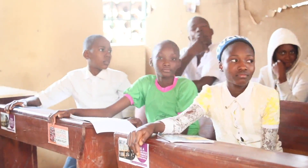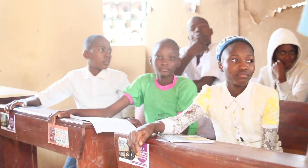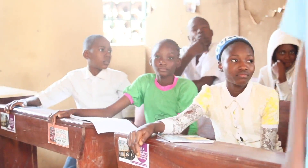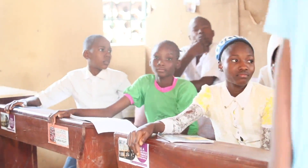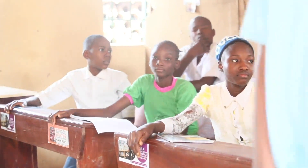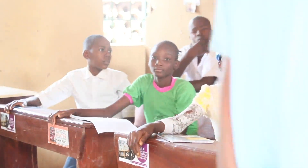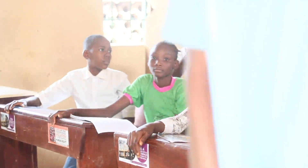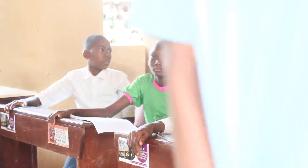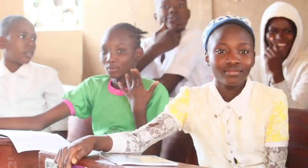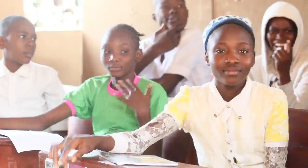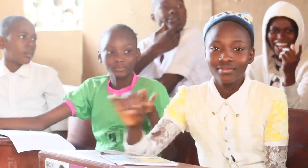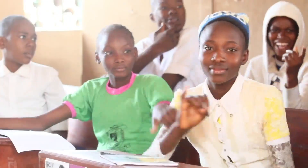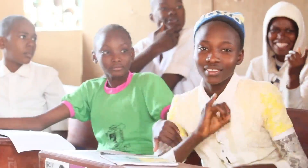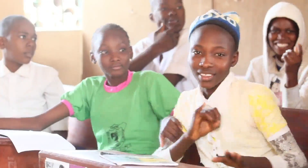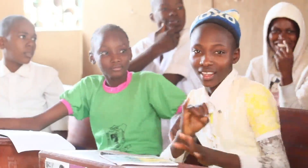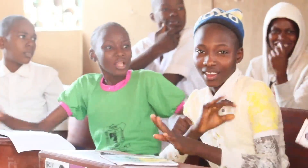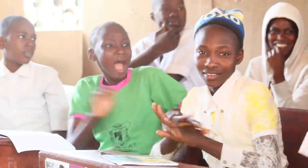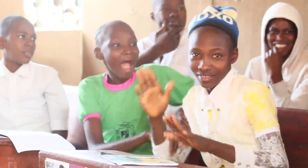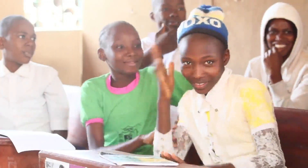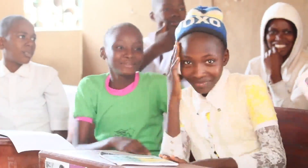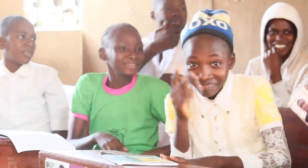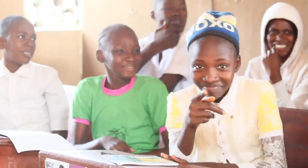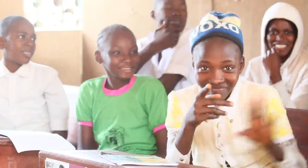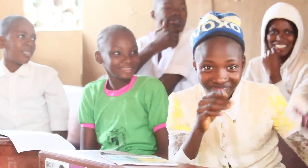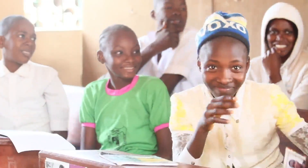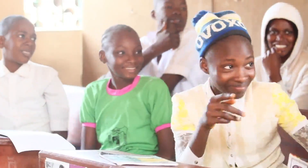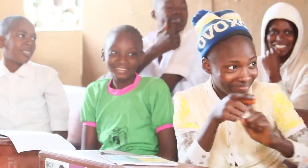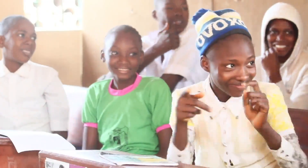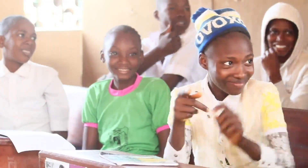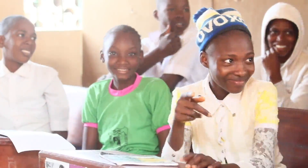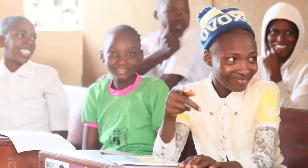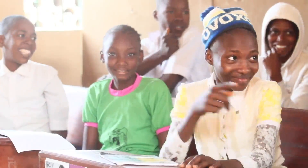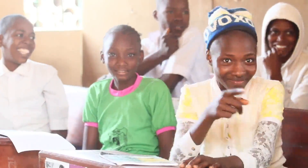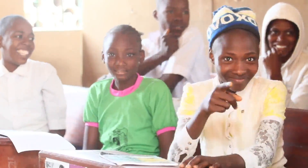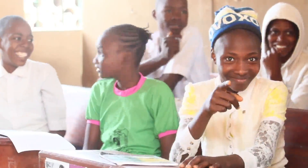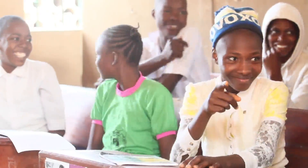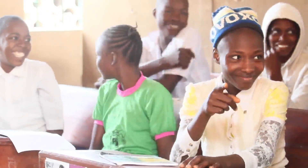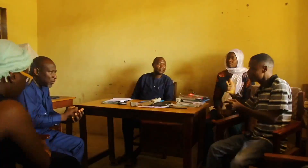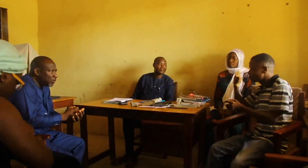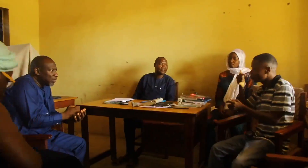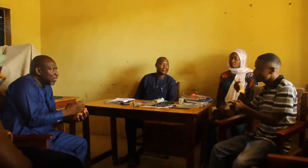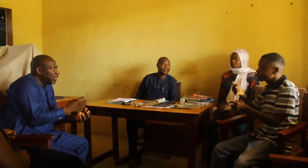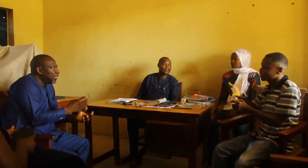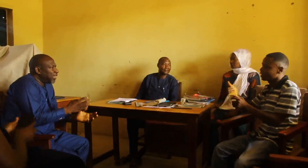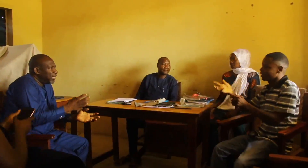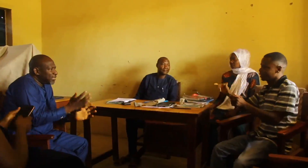The reason why some of the parents don't pay us because they cannot afford it, or they are less